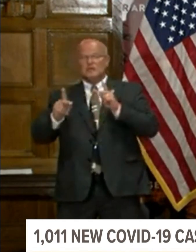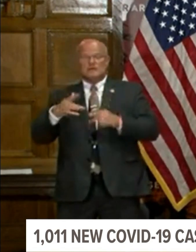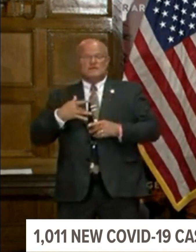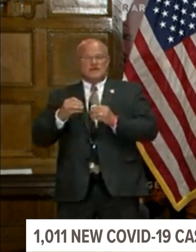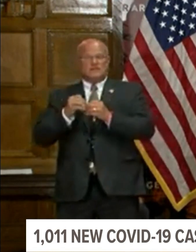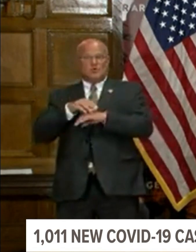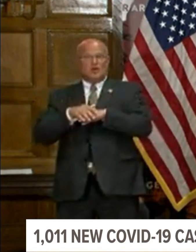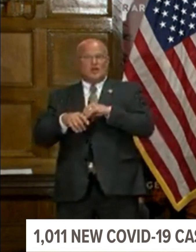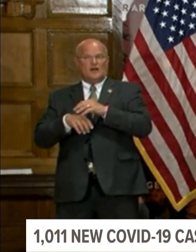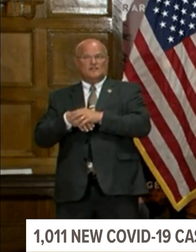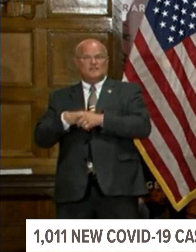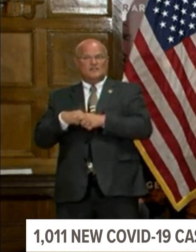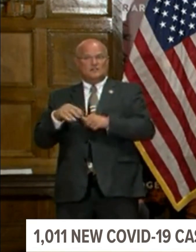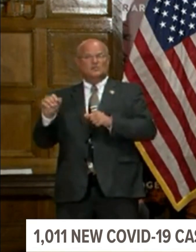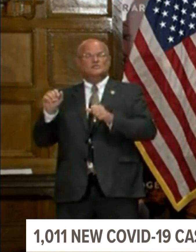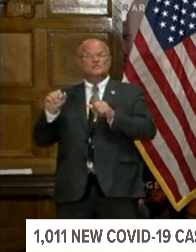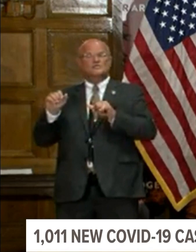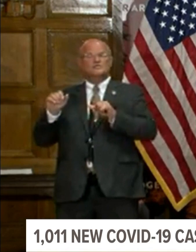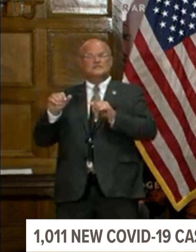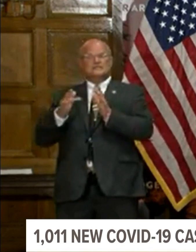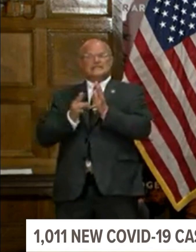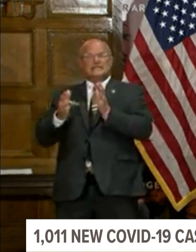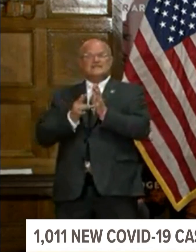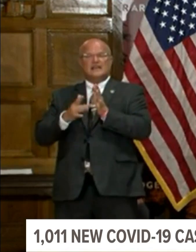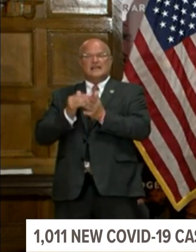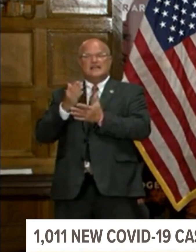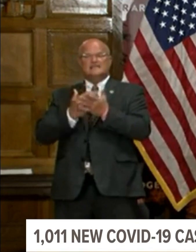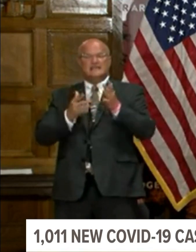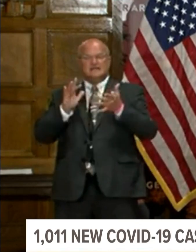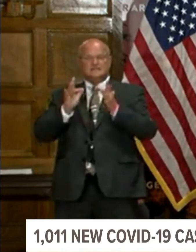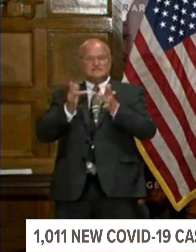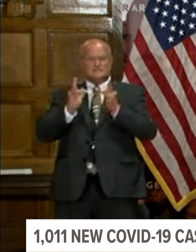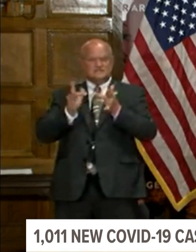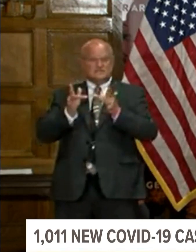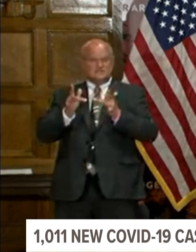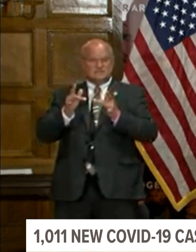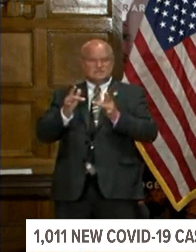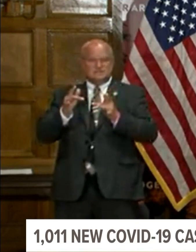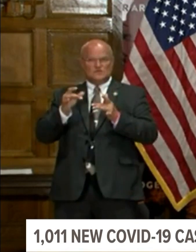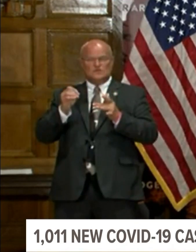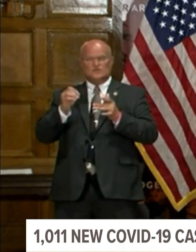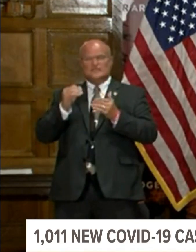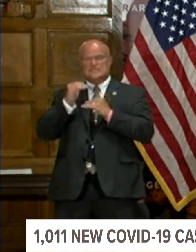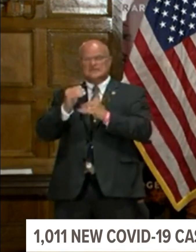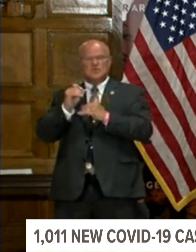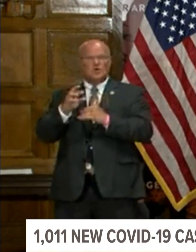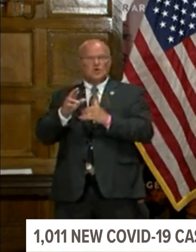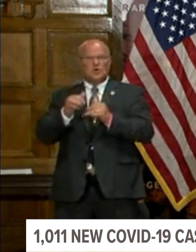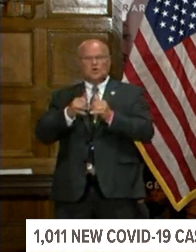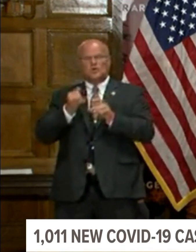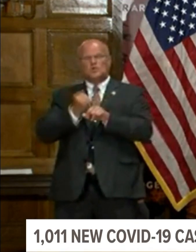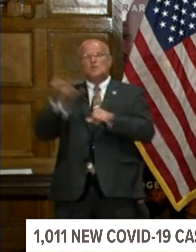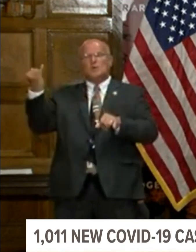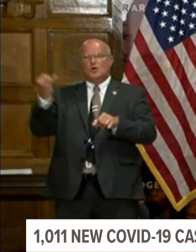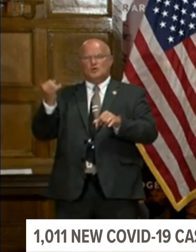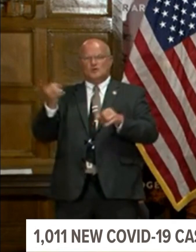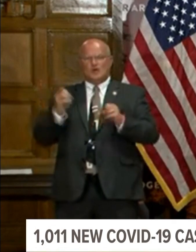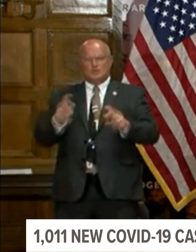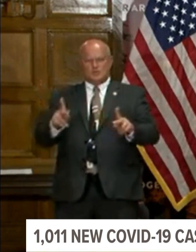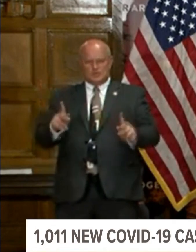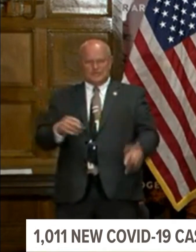felt more comfortable taking advantage of some limited or remote opportunity.